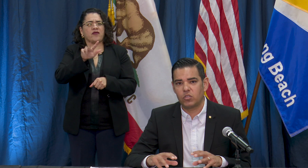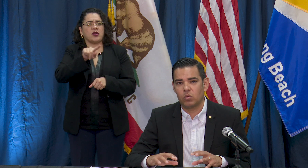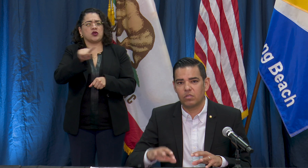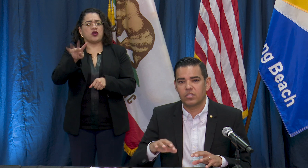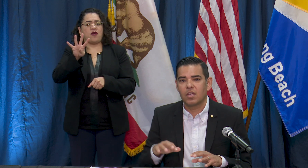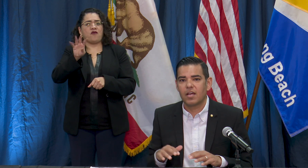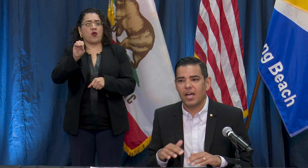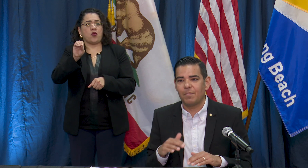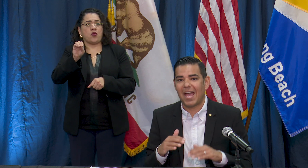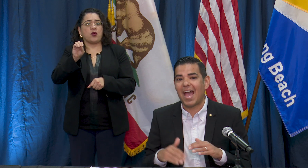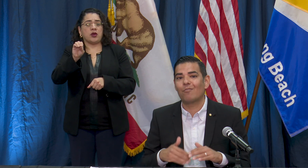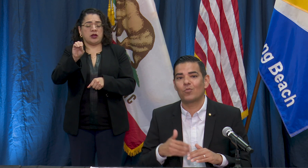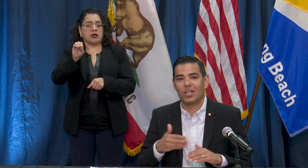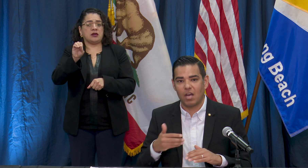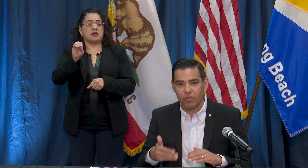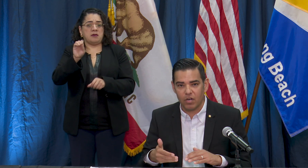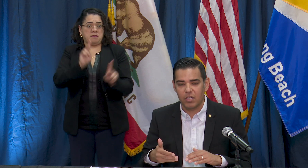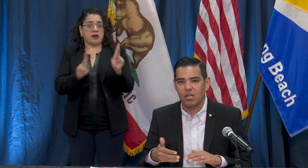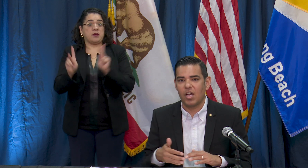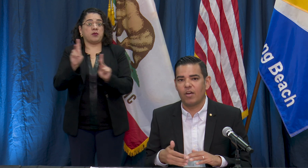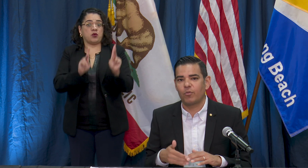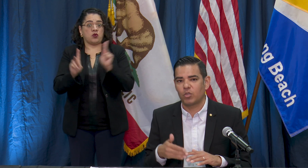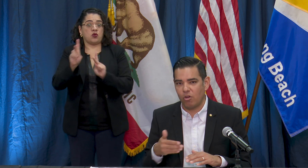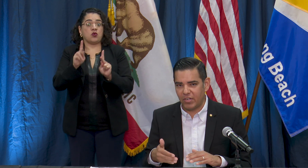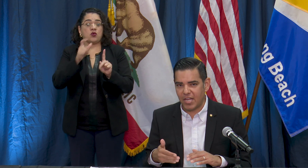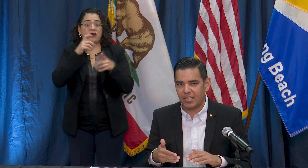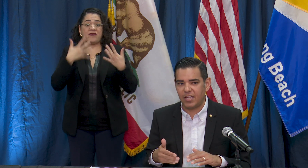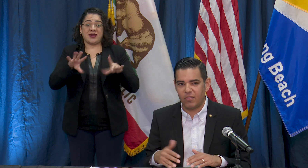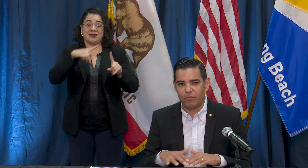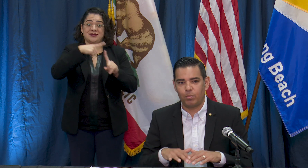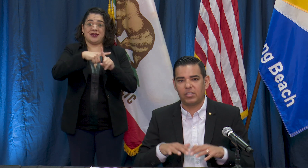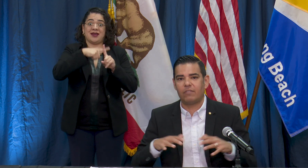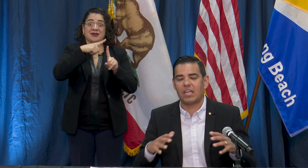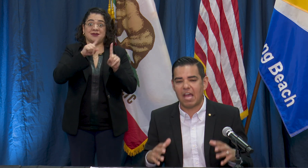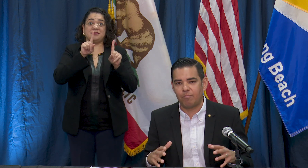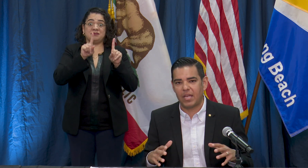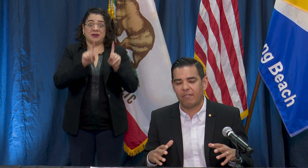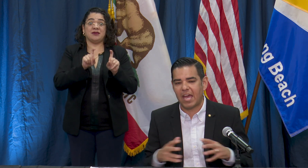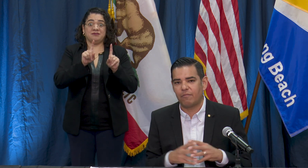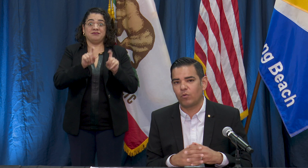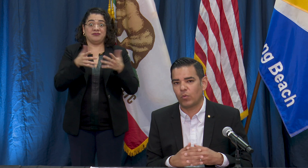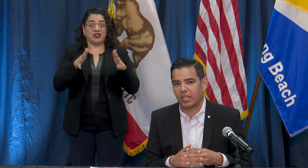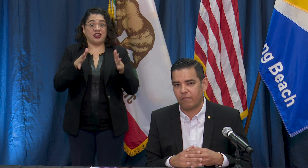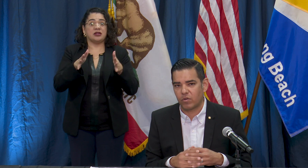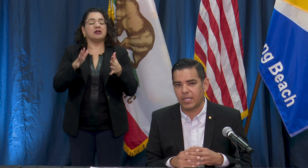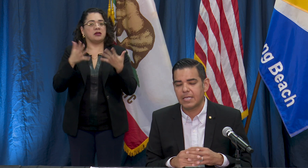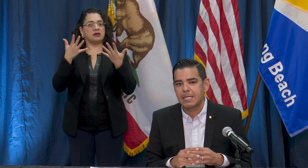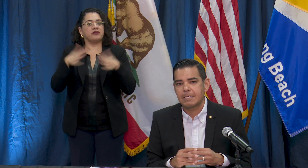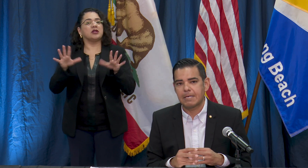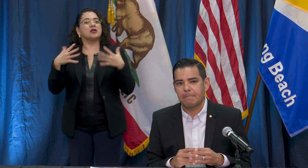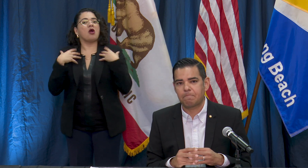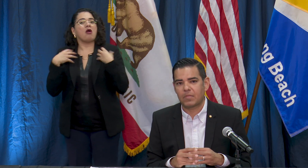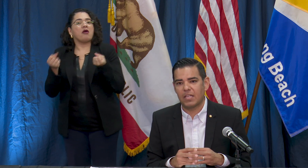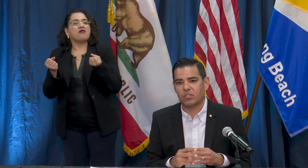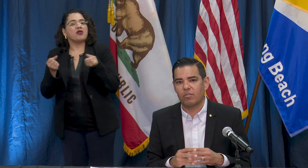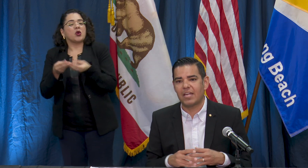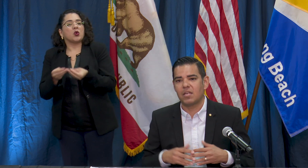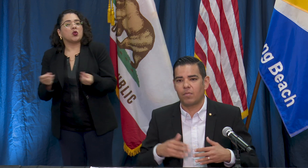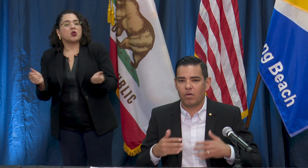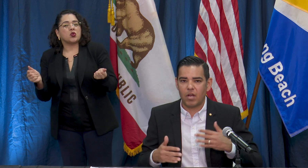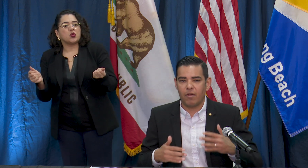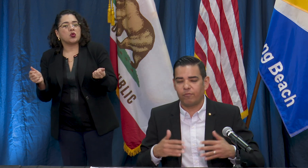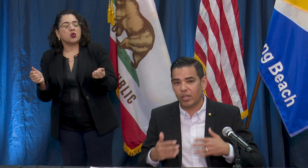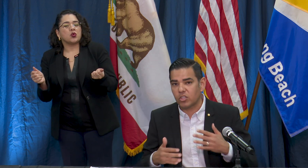these individuals have recovered from COVID-19, that believed to have had a full recovery. And so